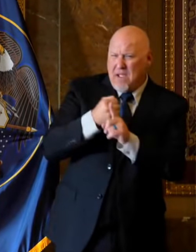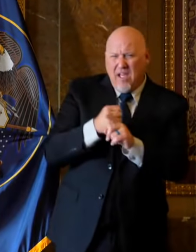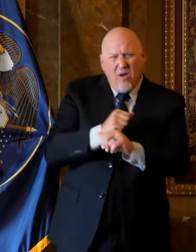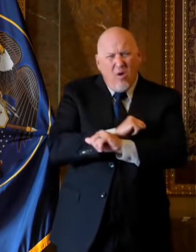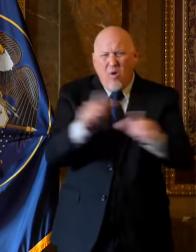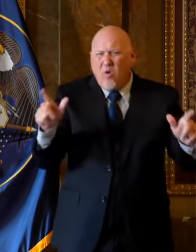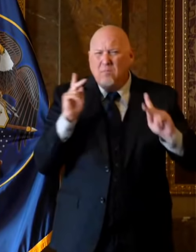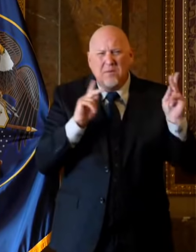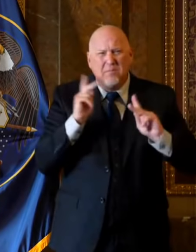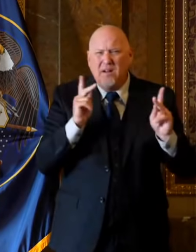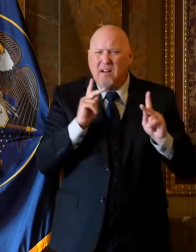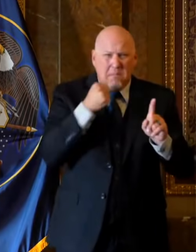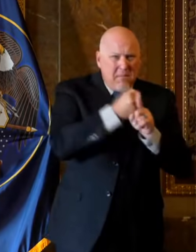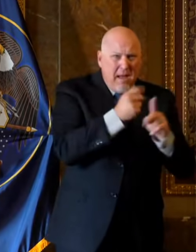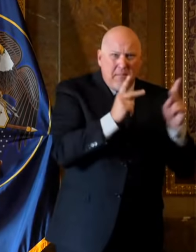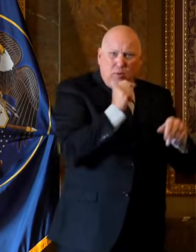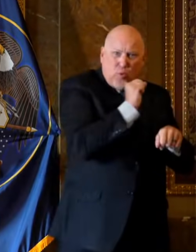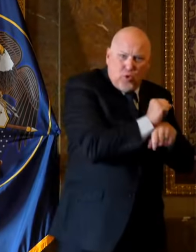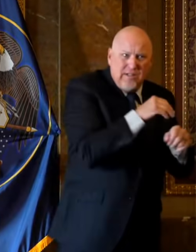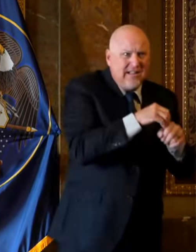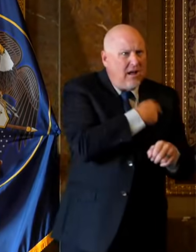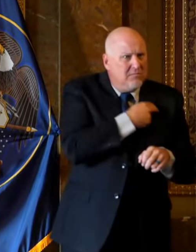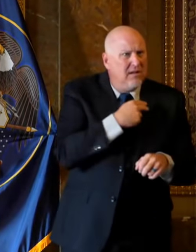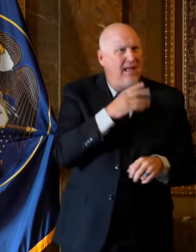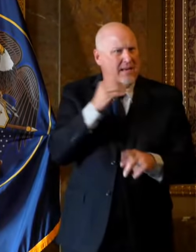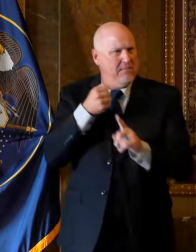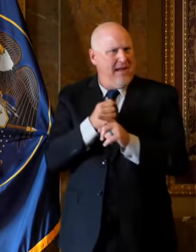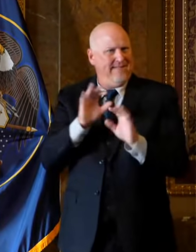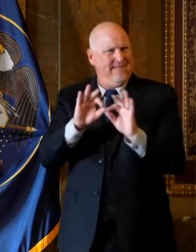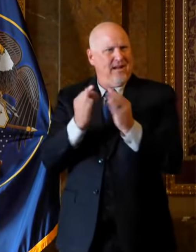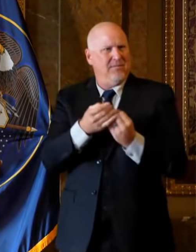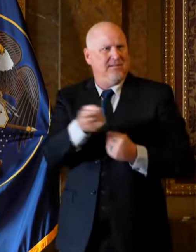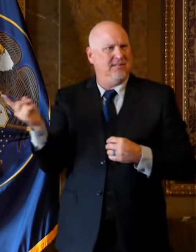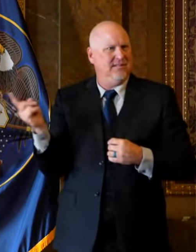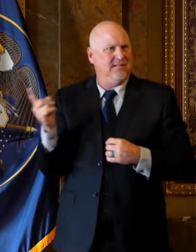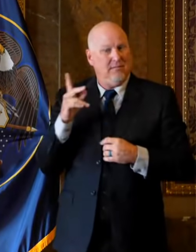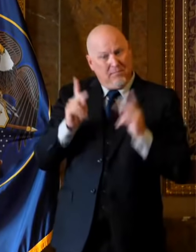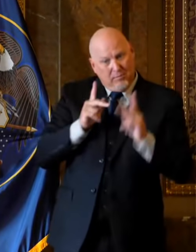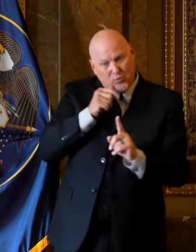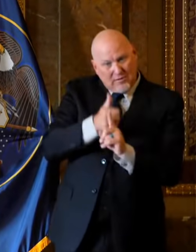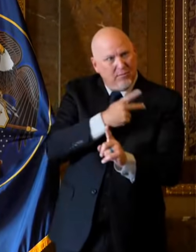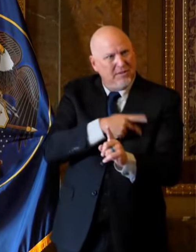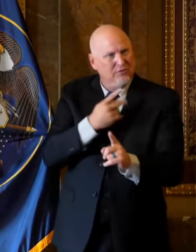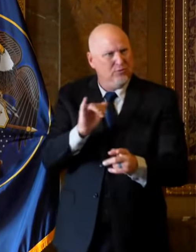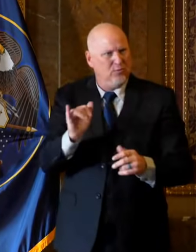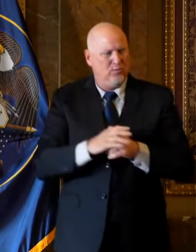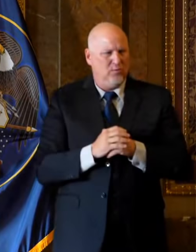car, fall off your bike, have a heart attack, get cancer like me.